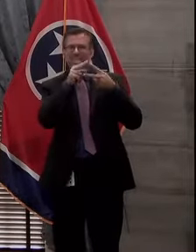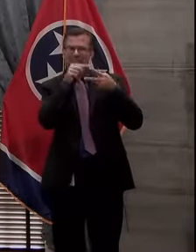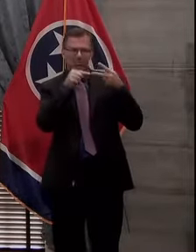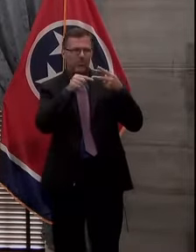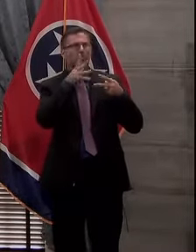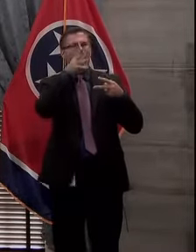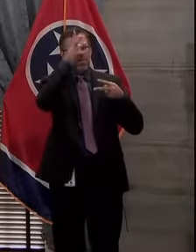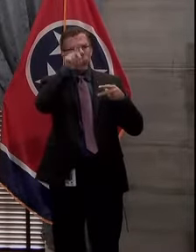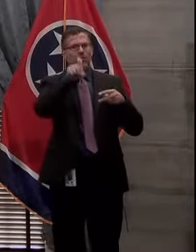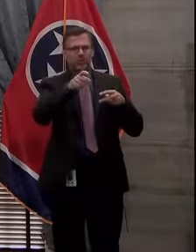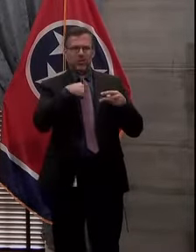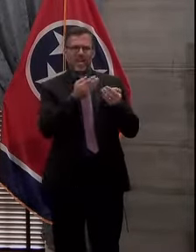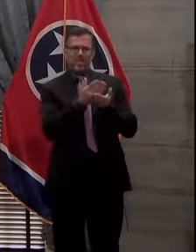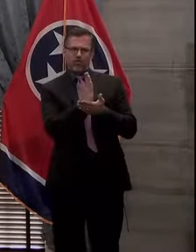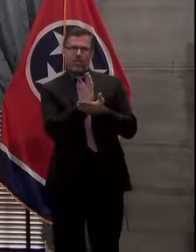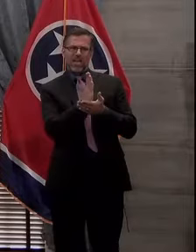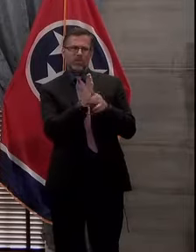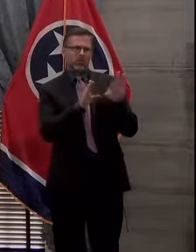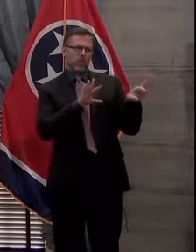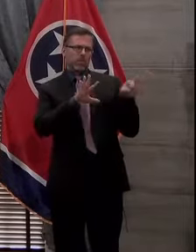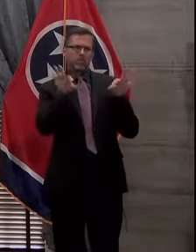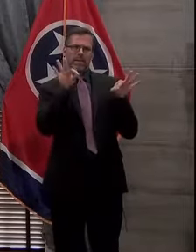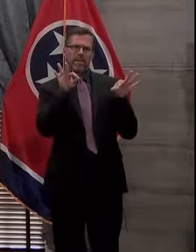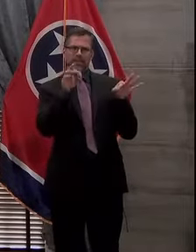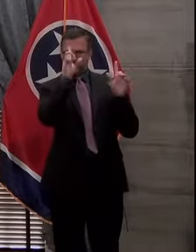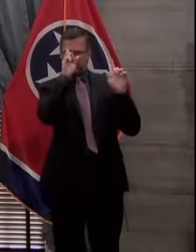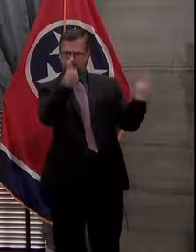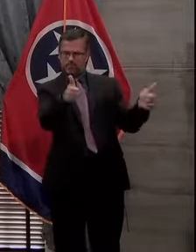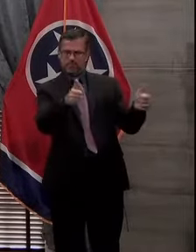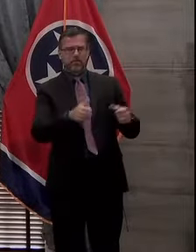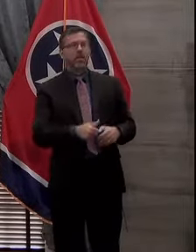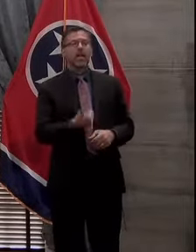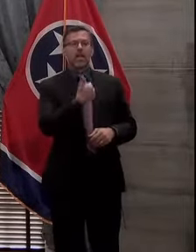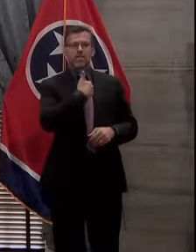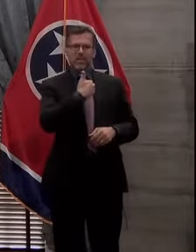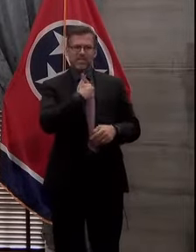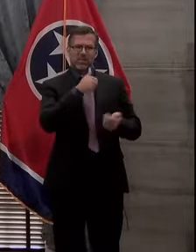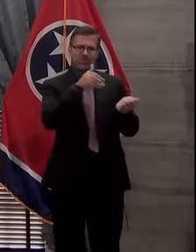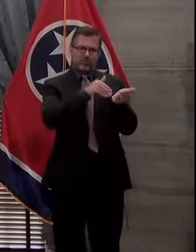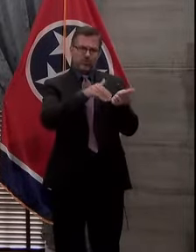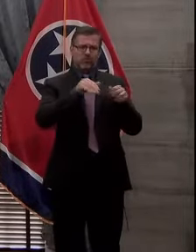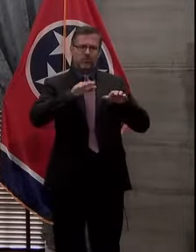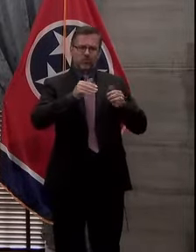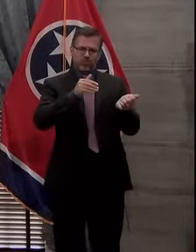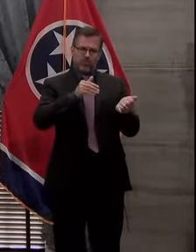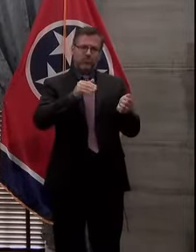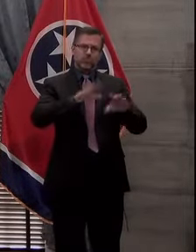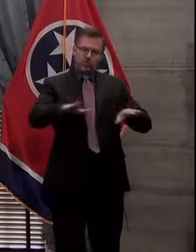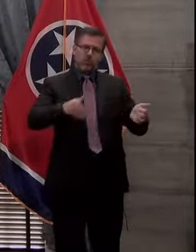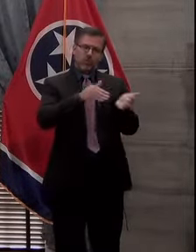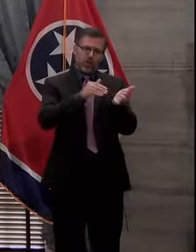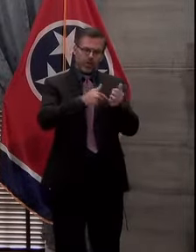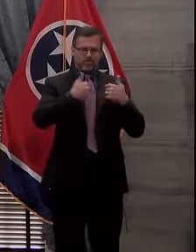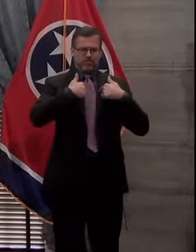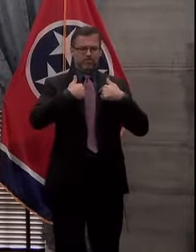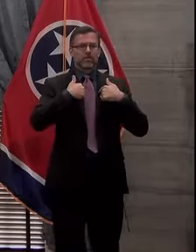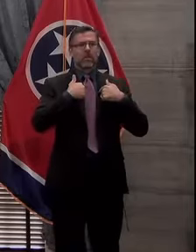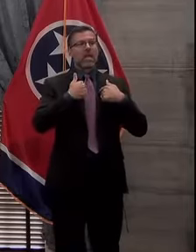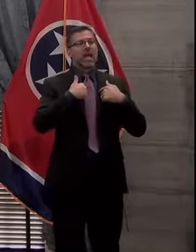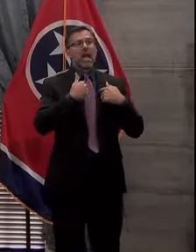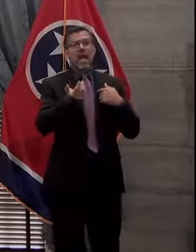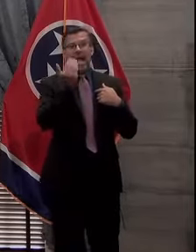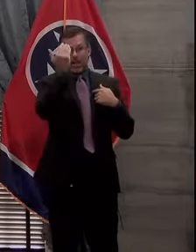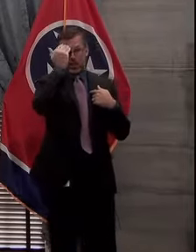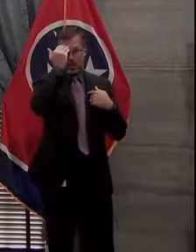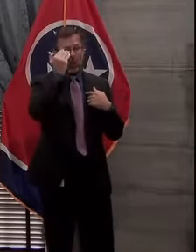and we support that because as a pediatrician and as a parent, I know that there is no better